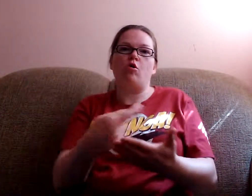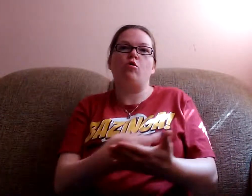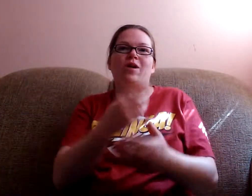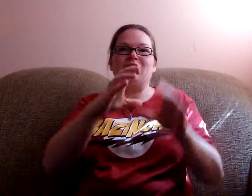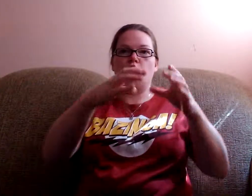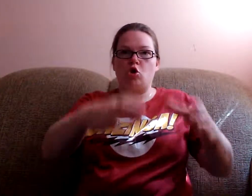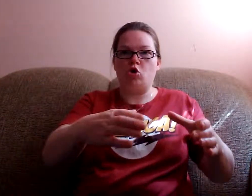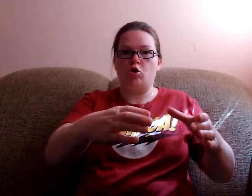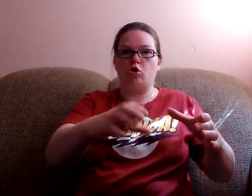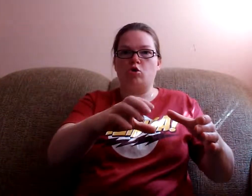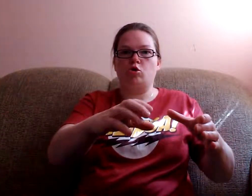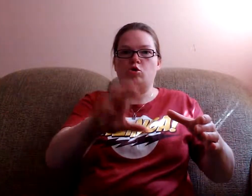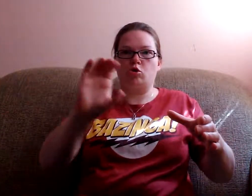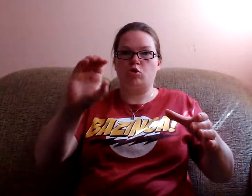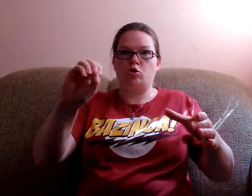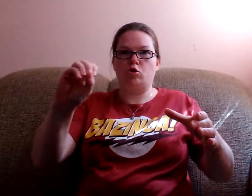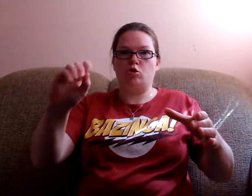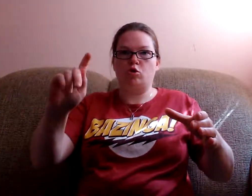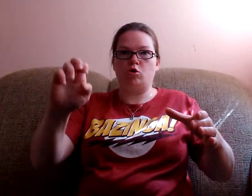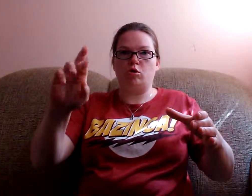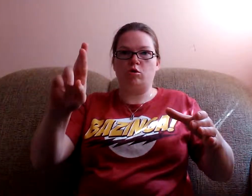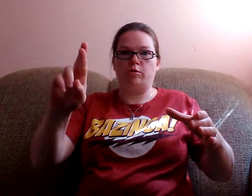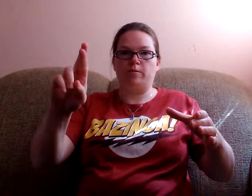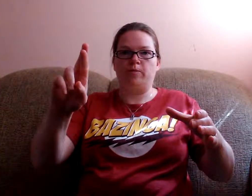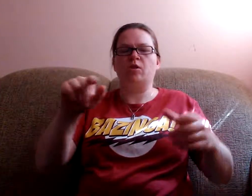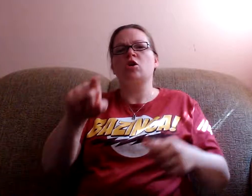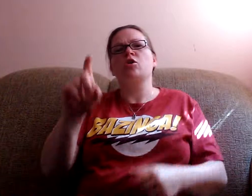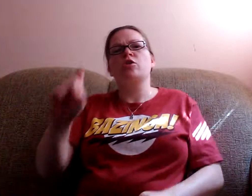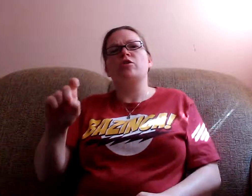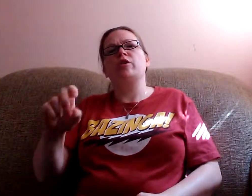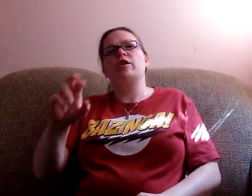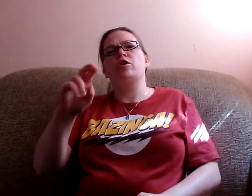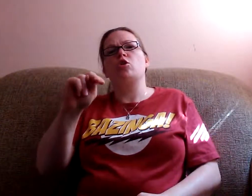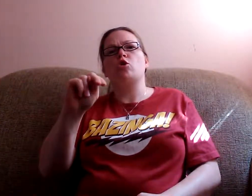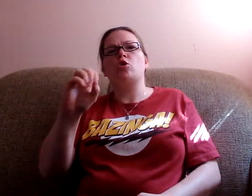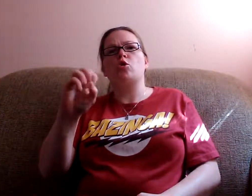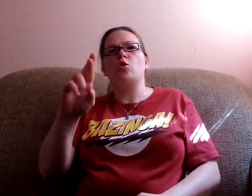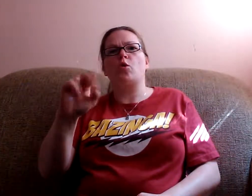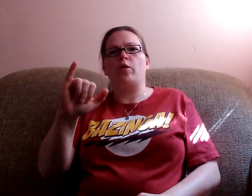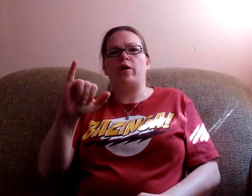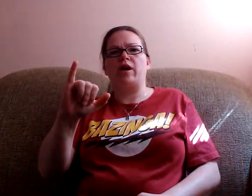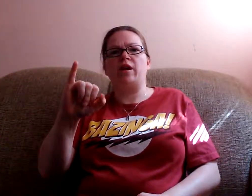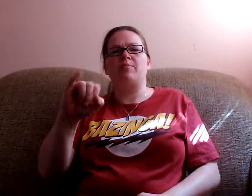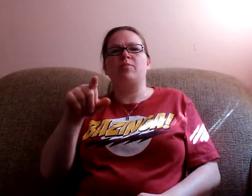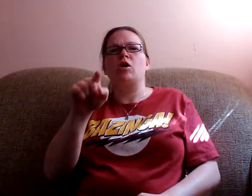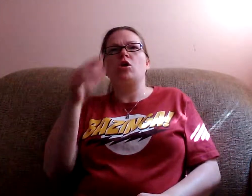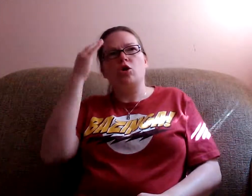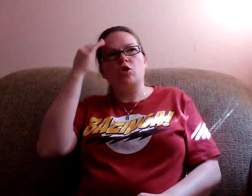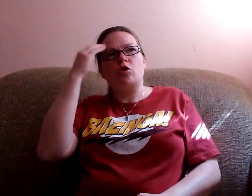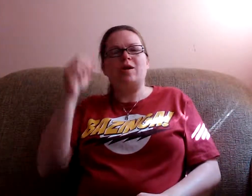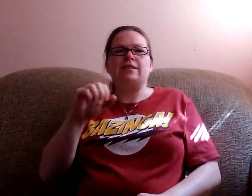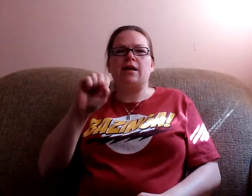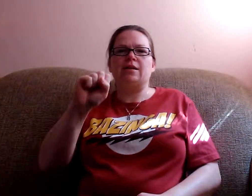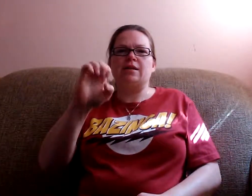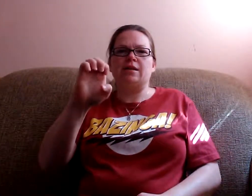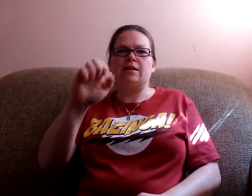rice vinegar, and you need nori. Those are sheets of seaweed that you'll use to roll up the rolls in. And usually you want